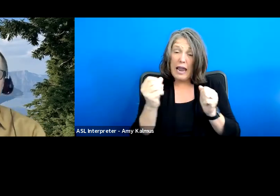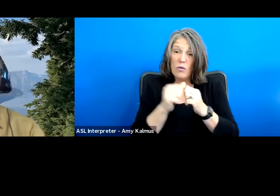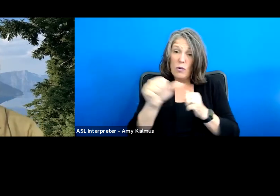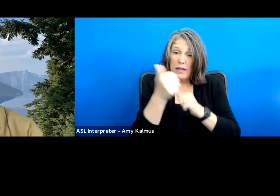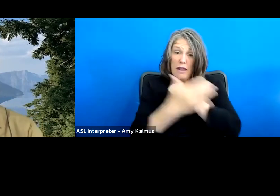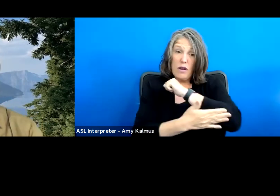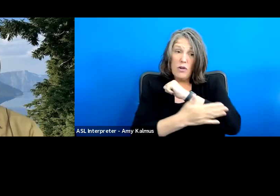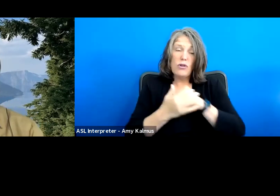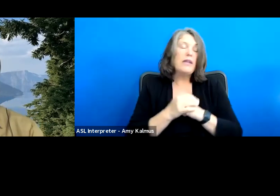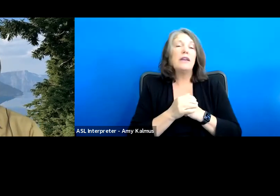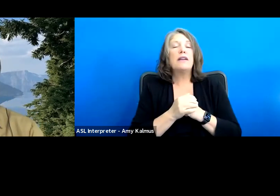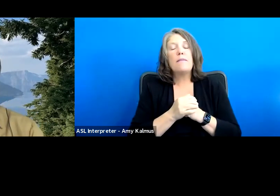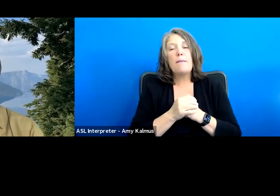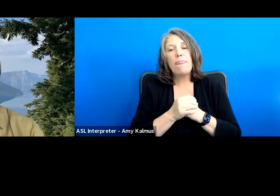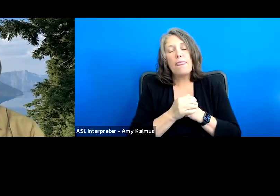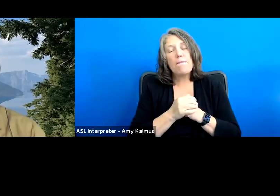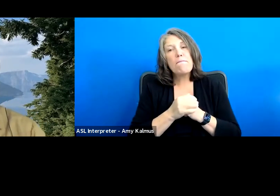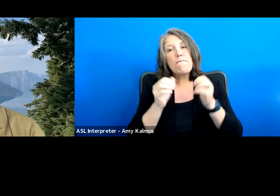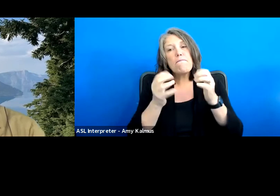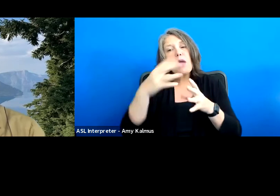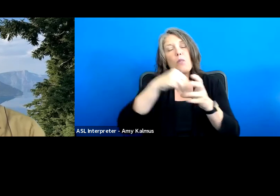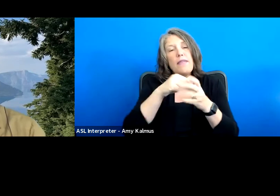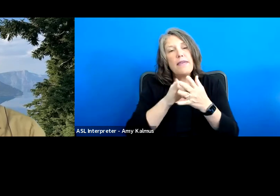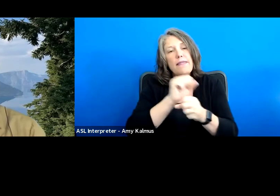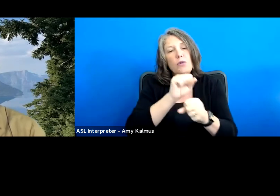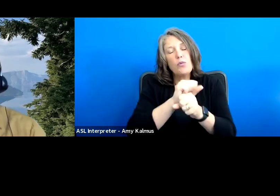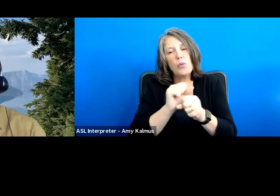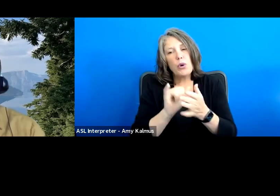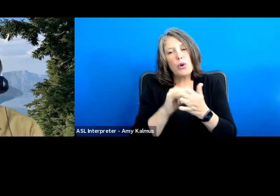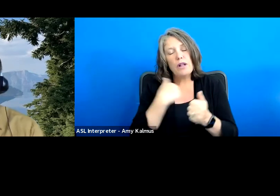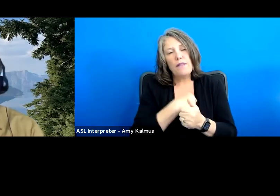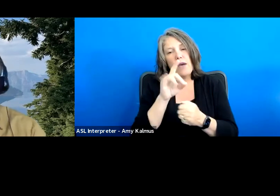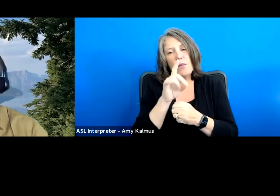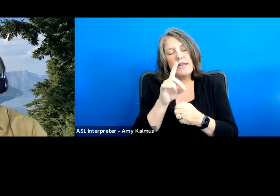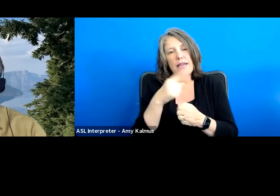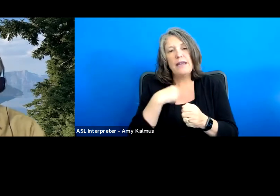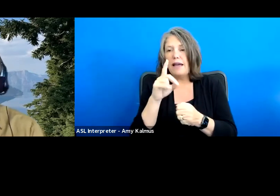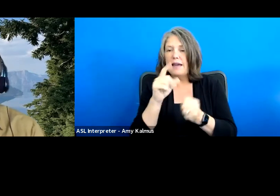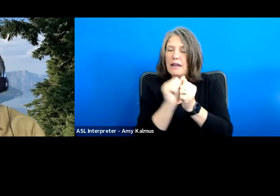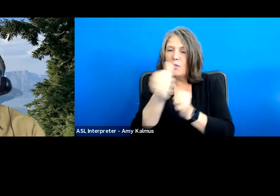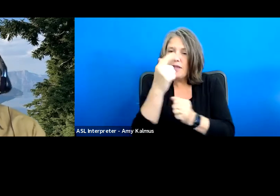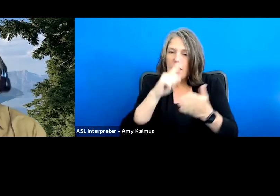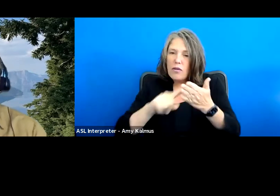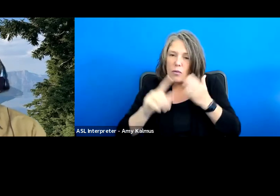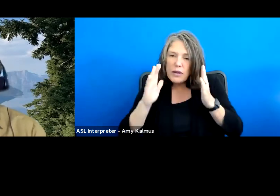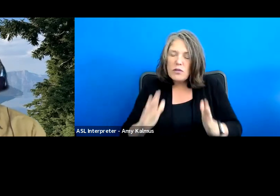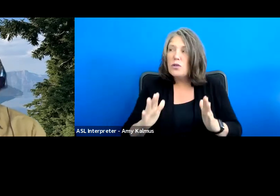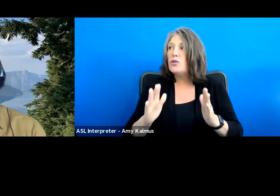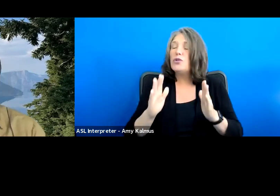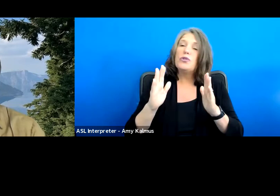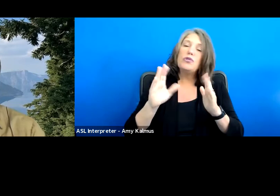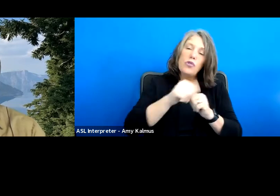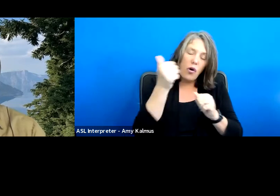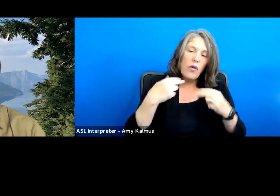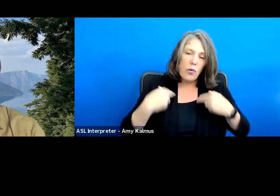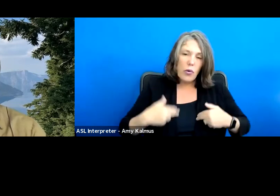country. And within this work that I did with other researchers, with other